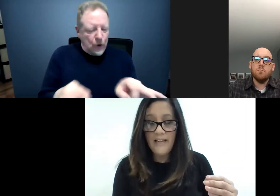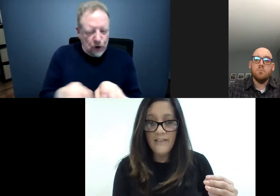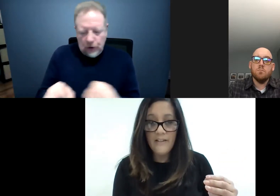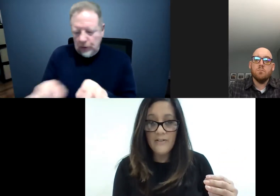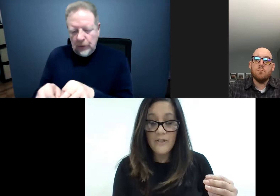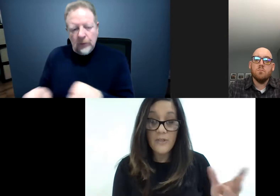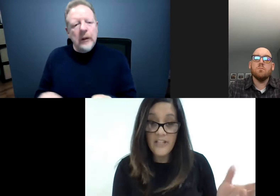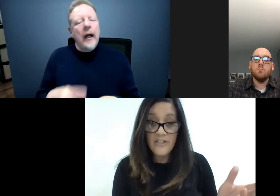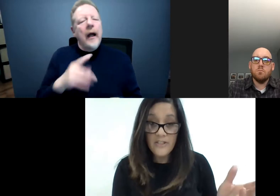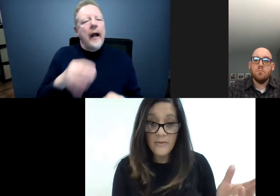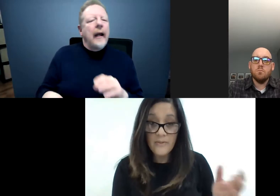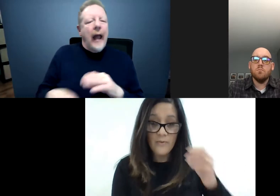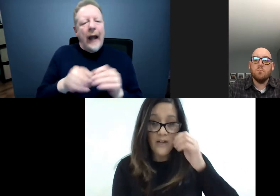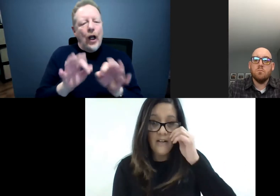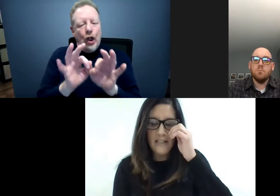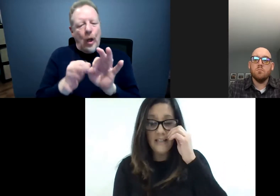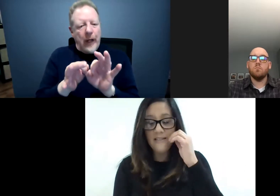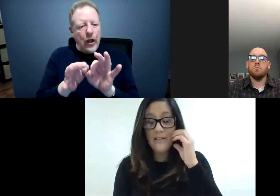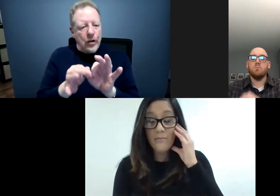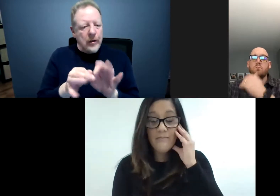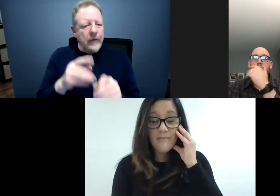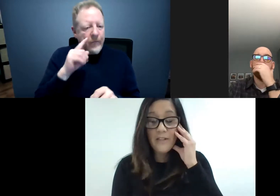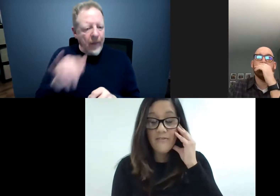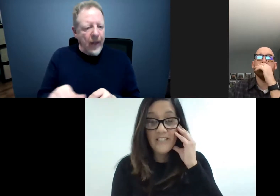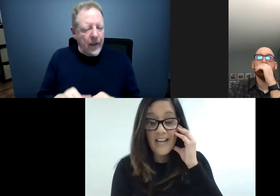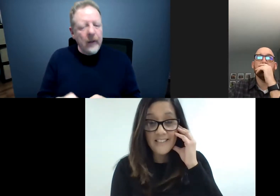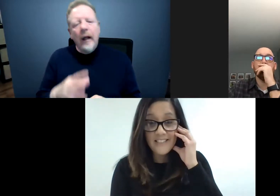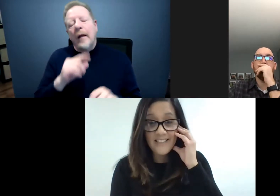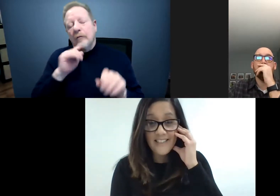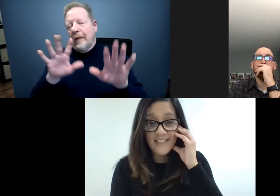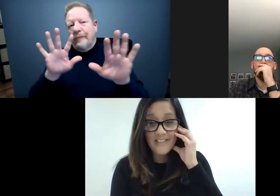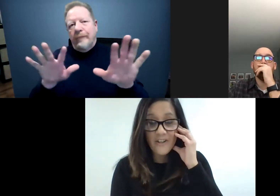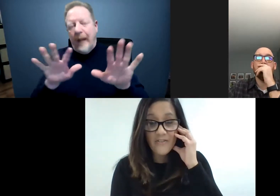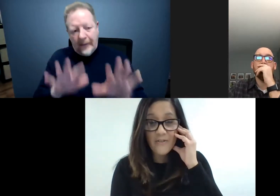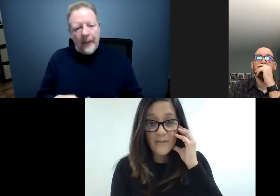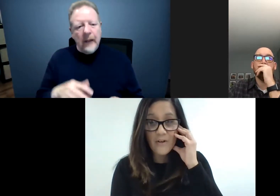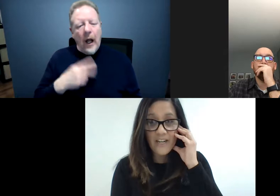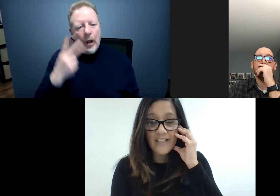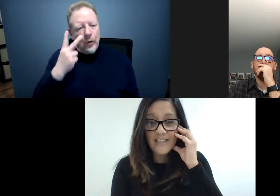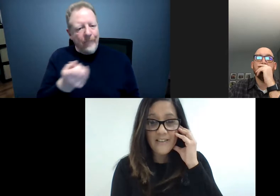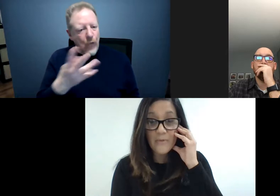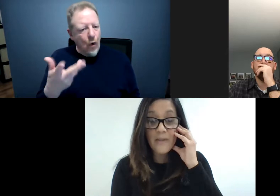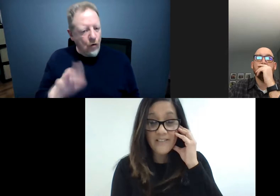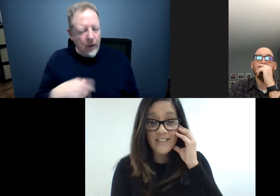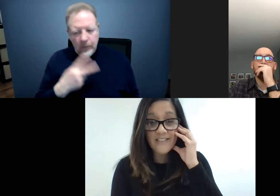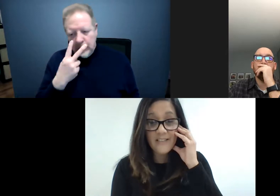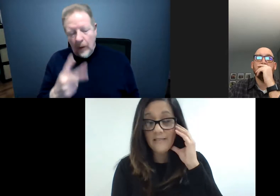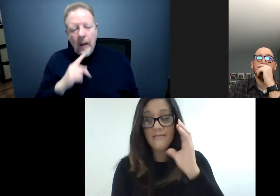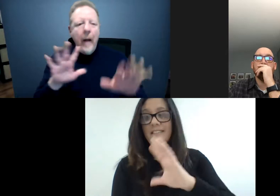the interpretation to them as well, and they're fantastic. I saw a few of them already, and they're amazing. He's done an